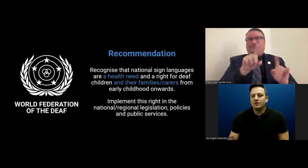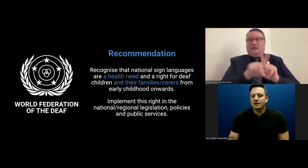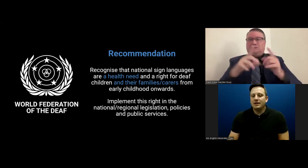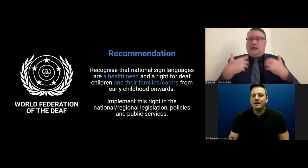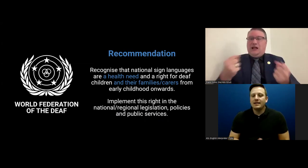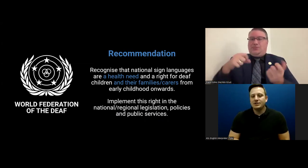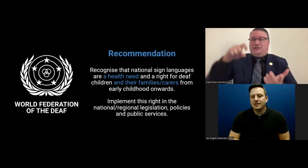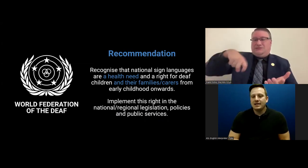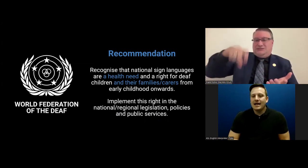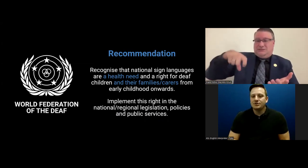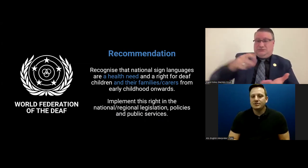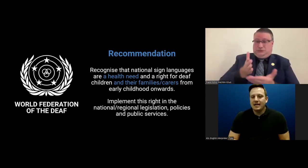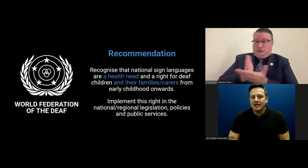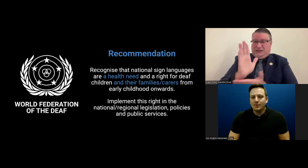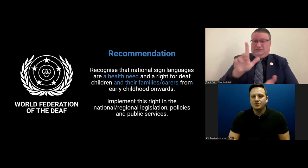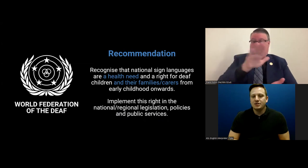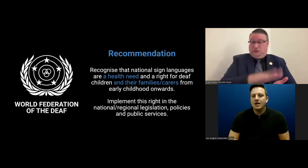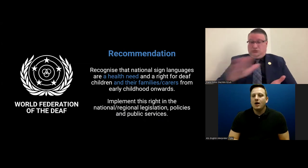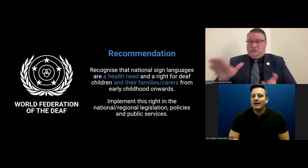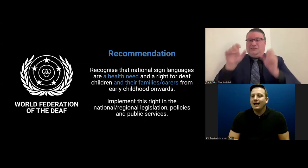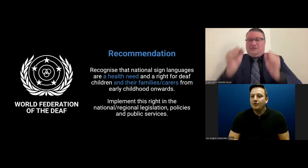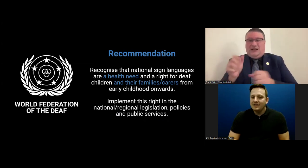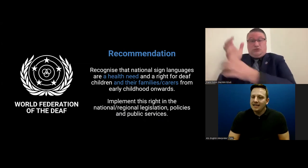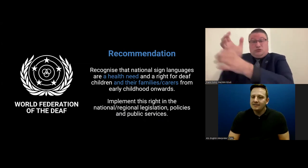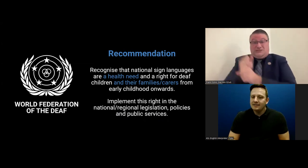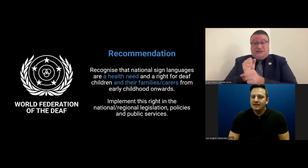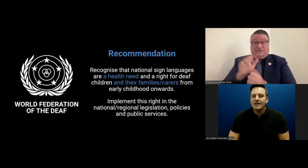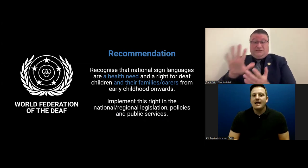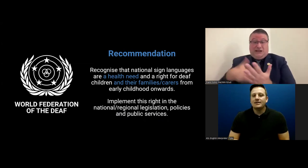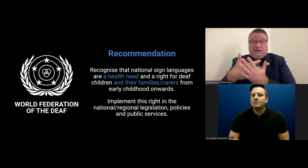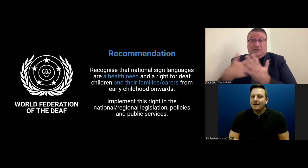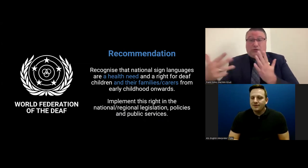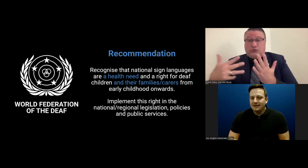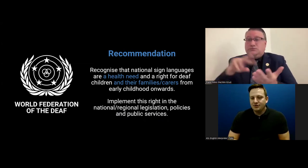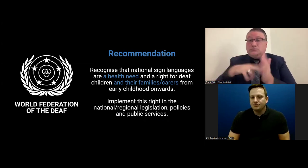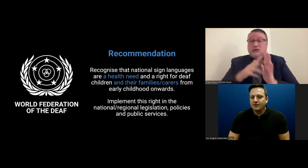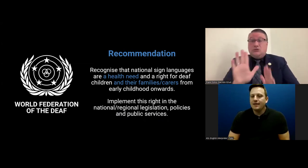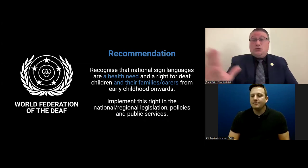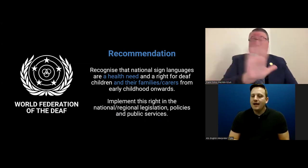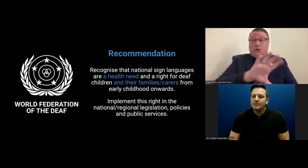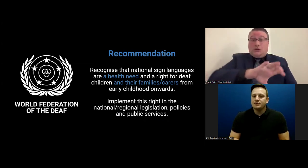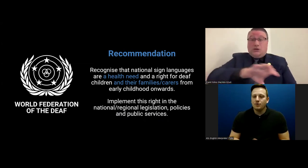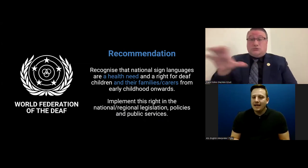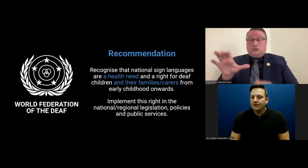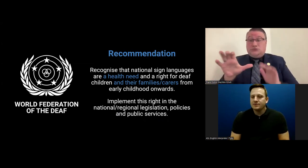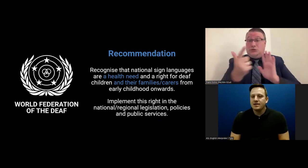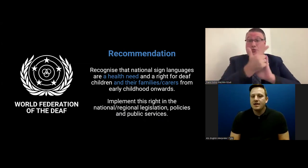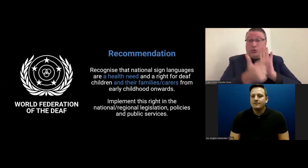there be recognition that a national sign language are a health need and a right for deaf children and their families or carers from